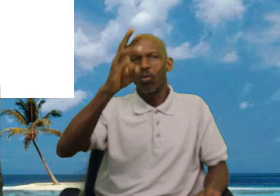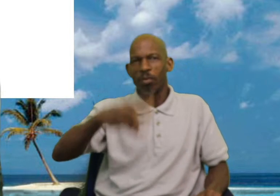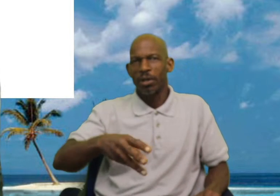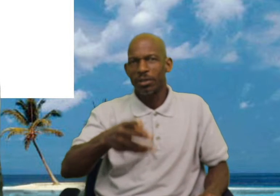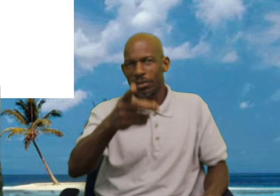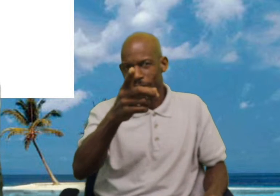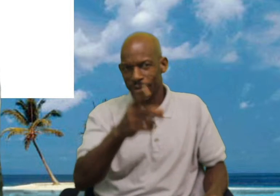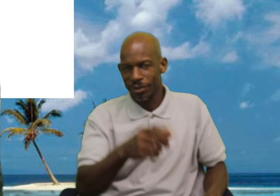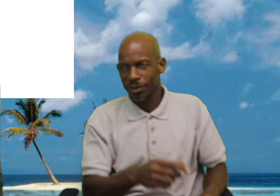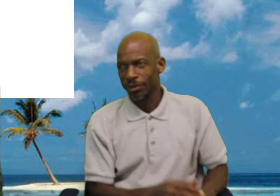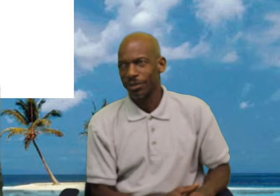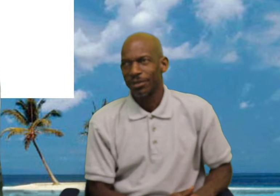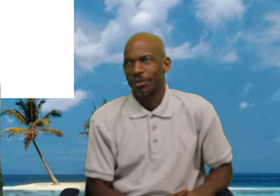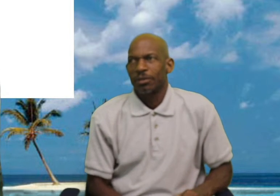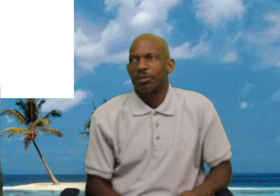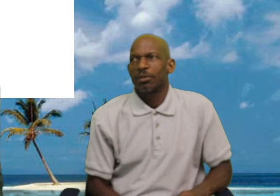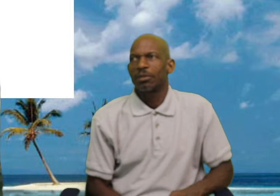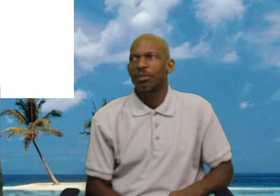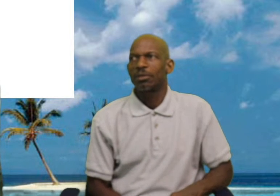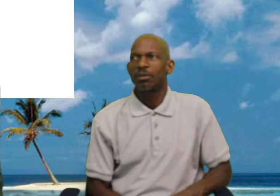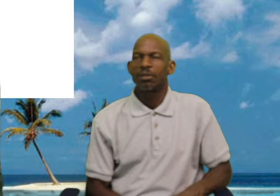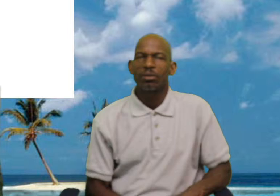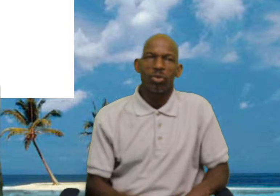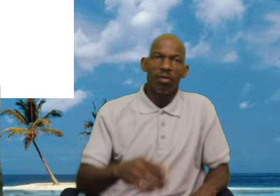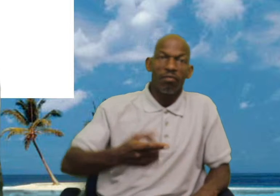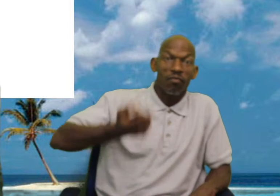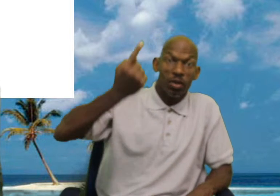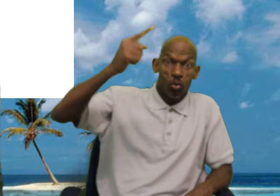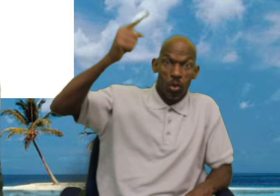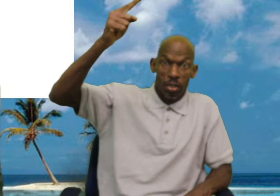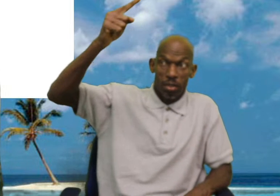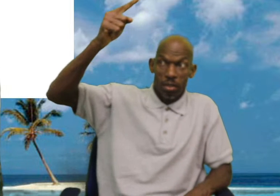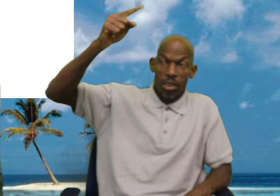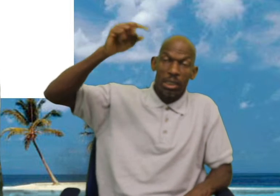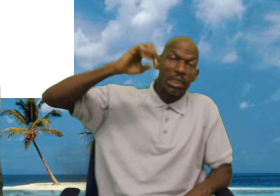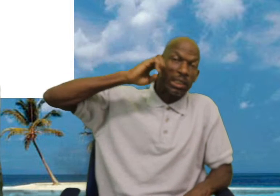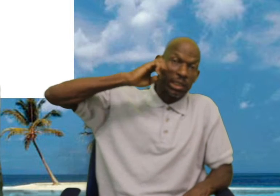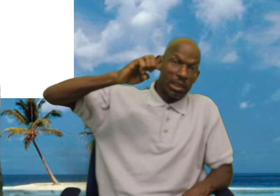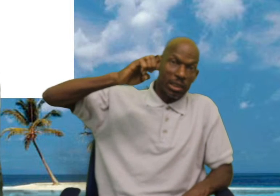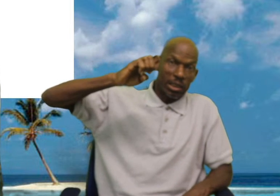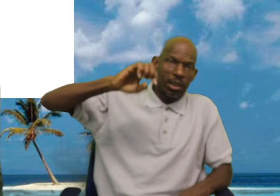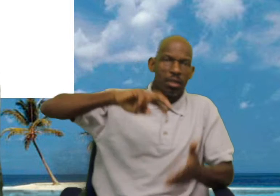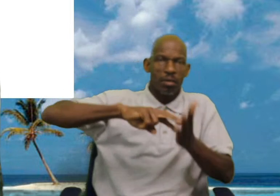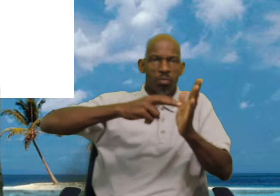It again, she is a girl or a woman.